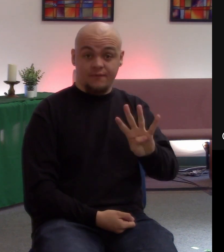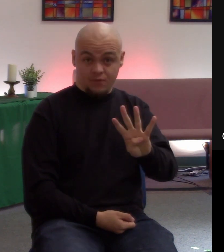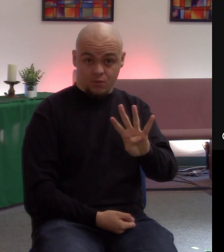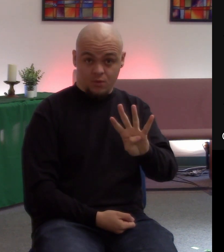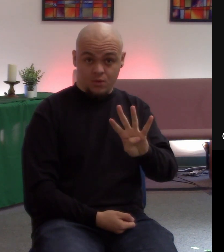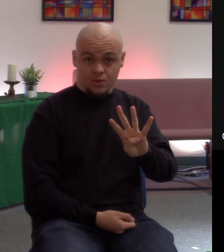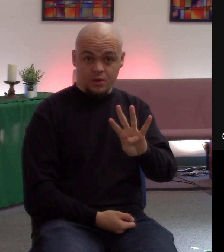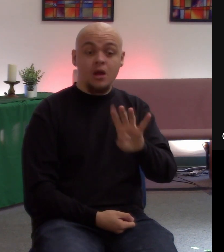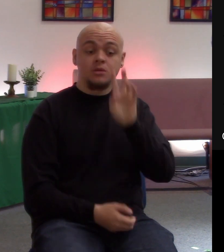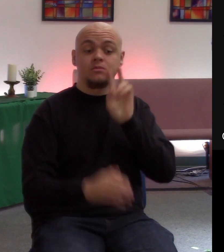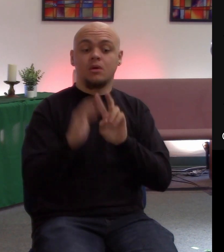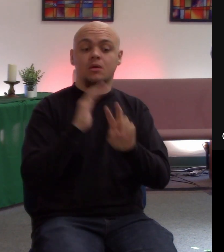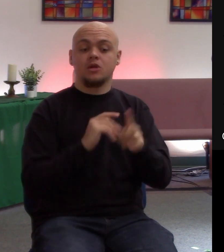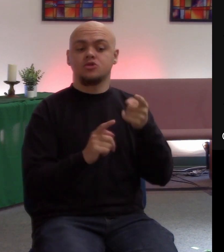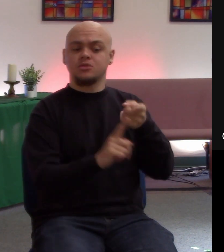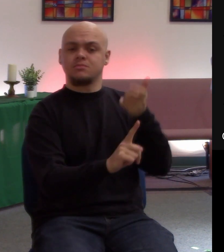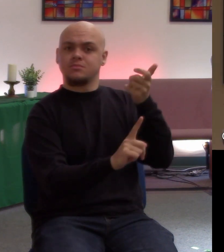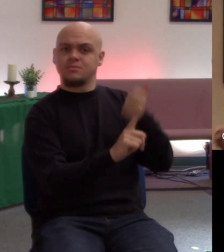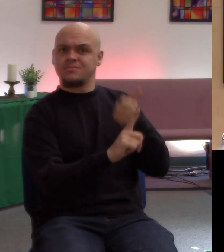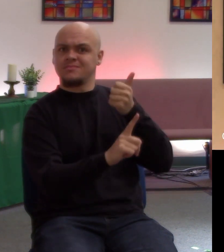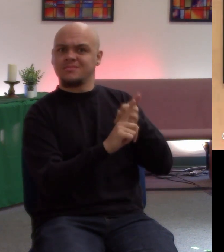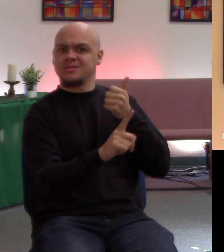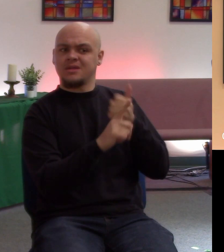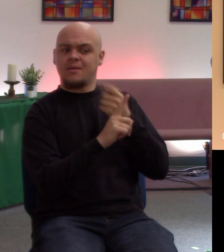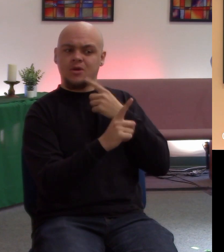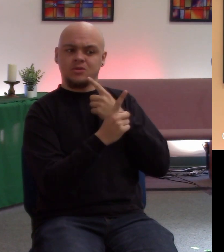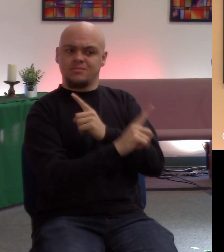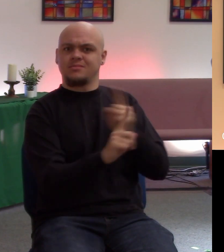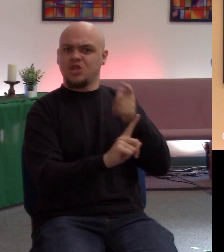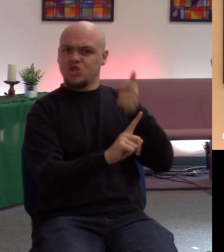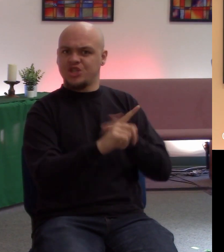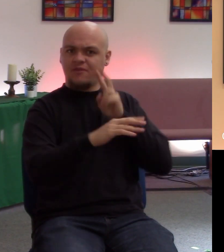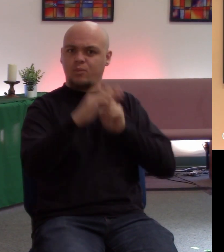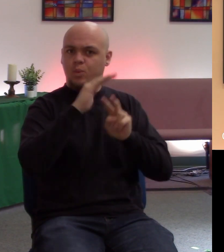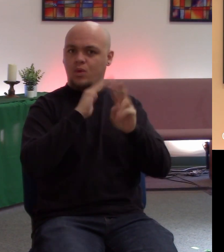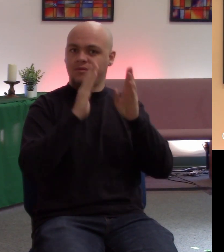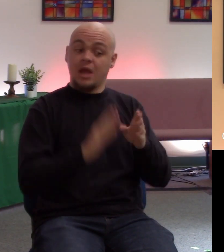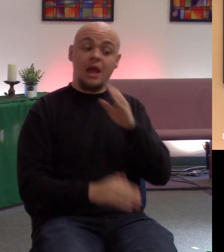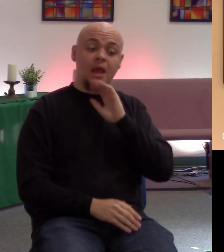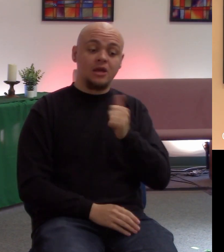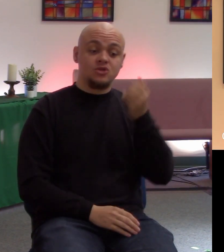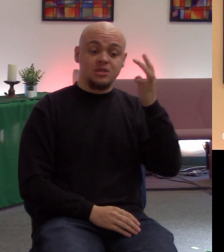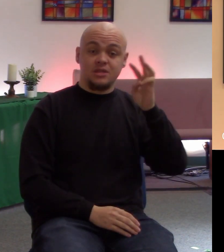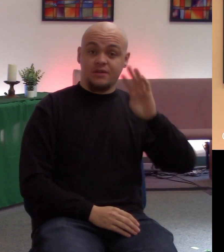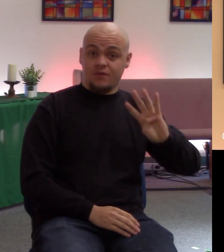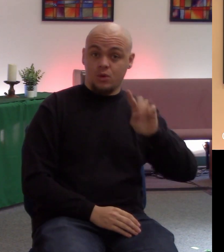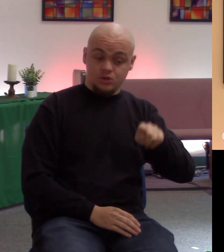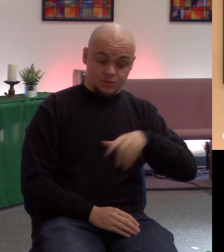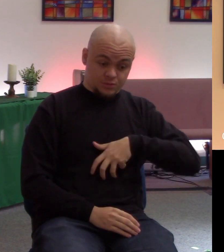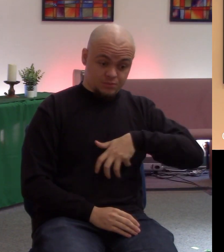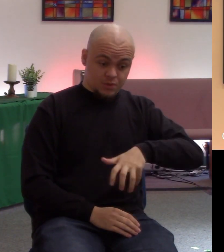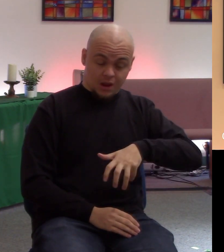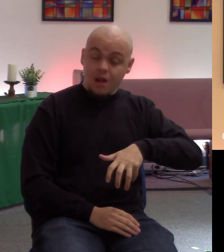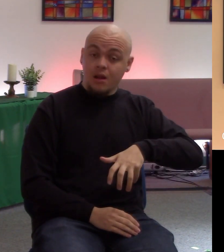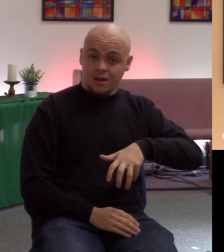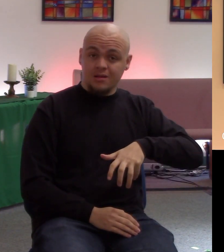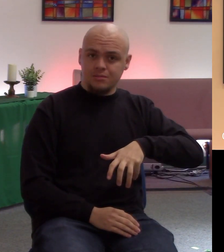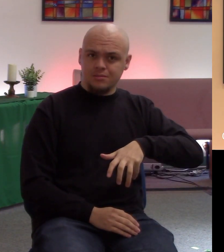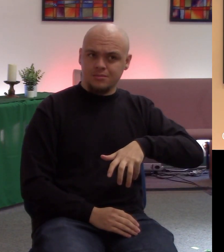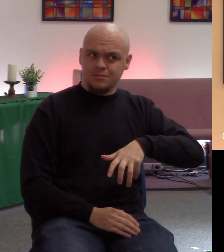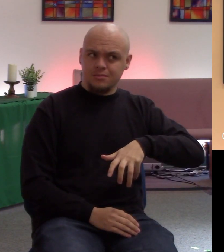at the time that she made this prophecy. She was a self-proclaimed prophetess, and she claimed at the age of 64 that she was pregnant